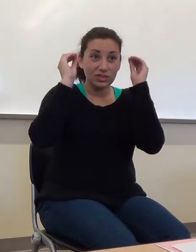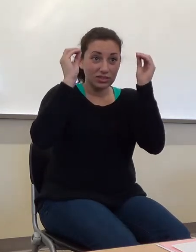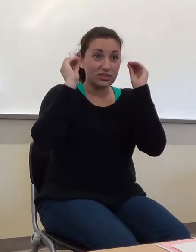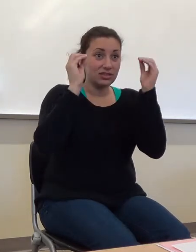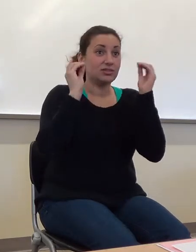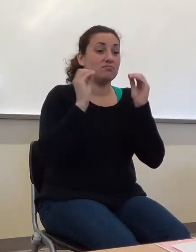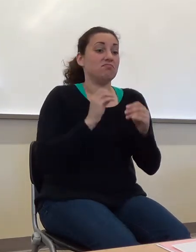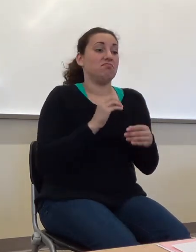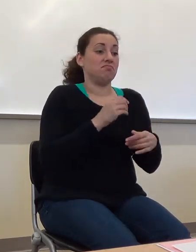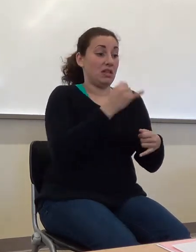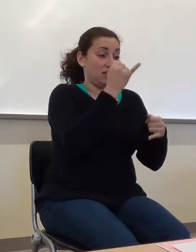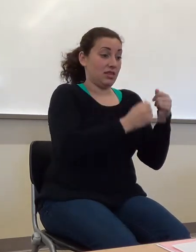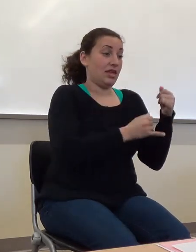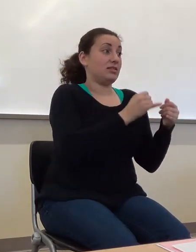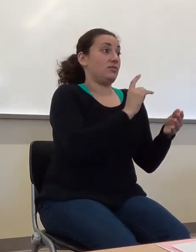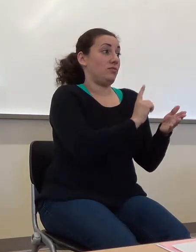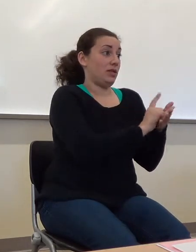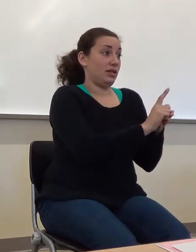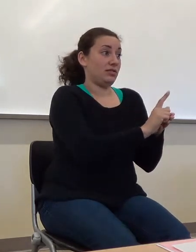then a finals week,